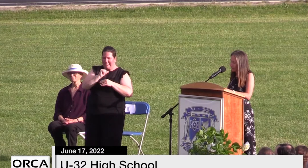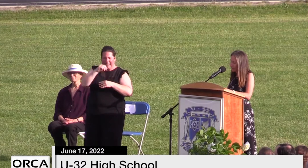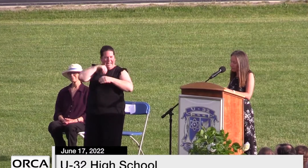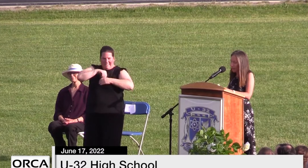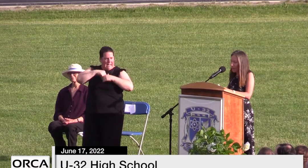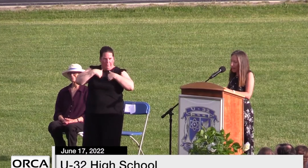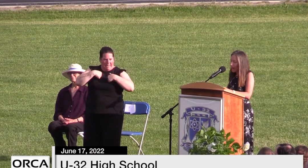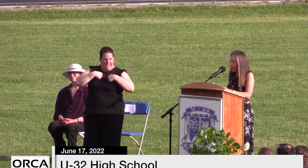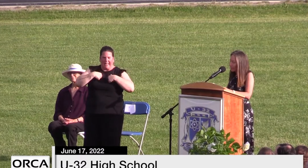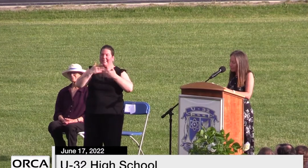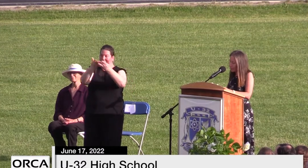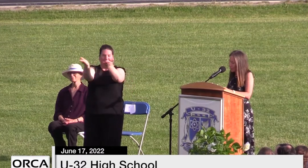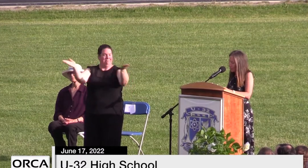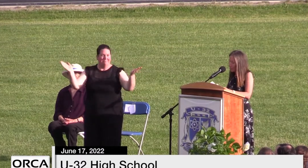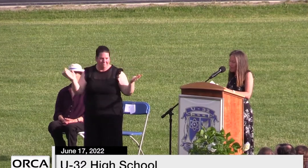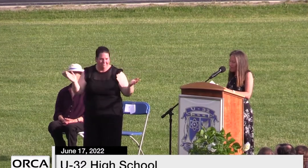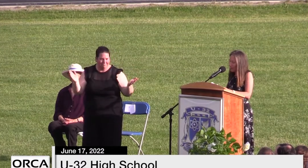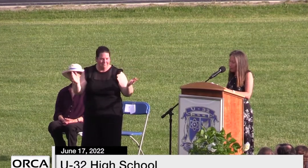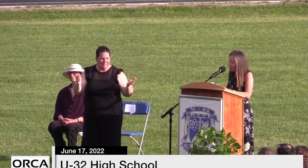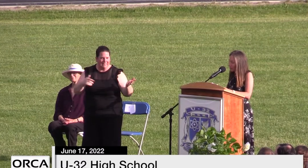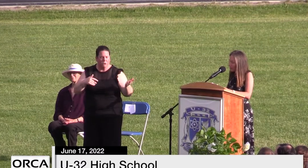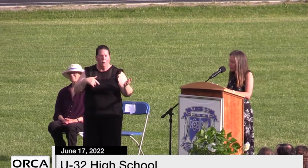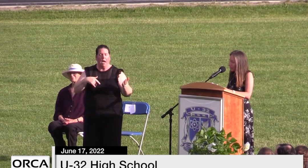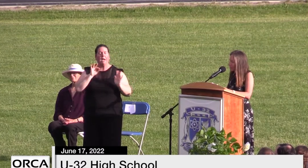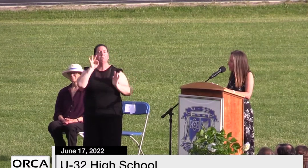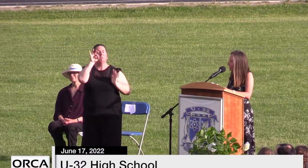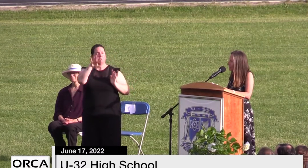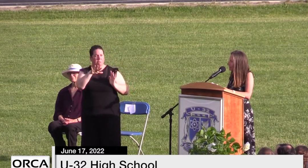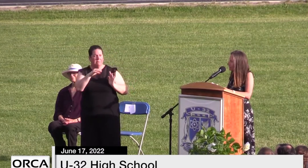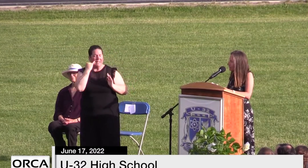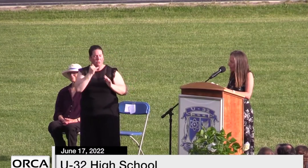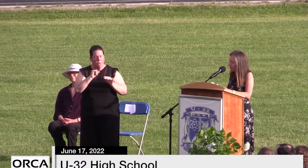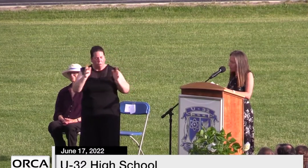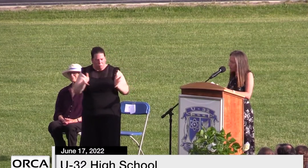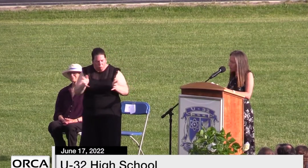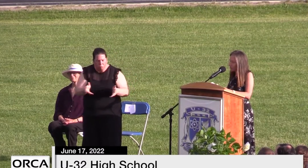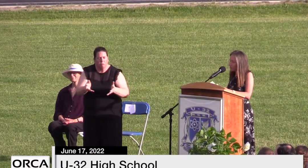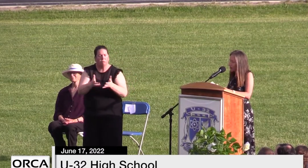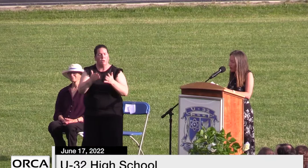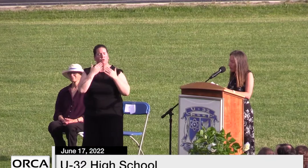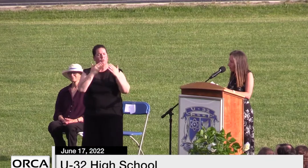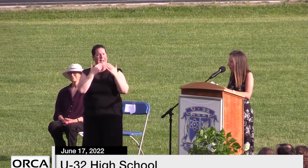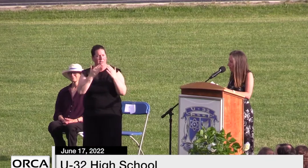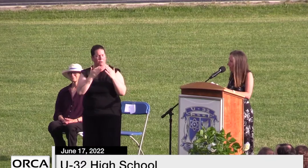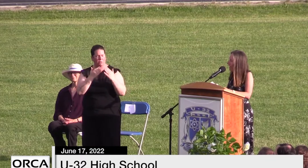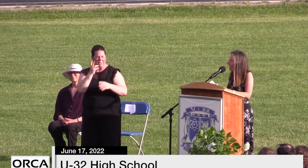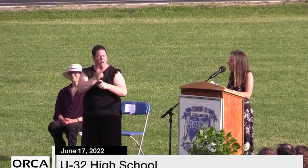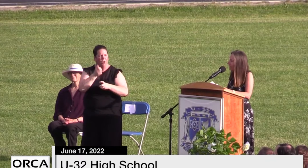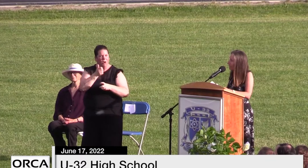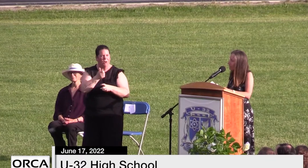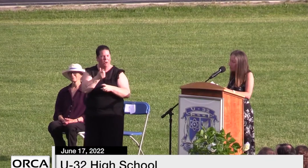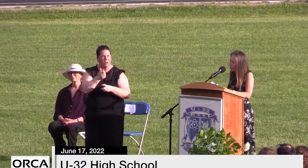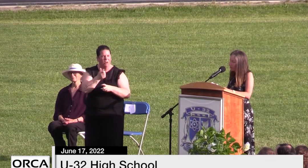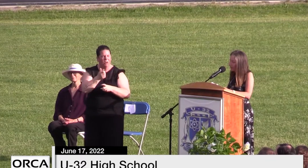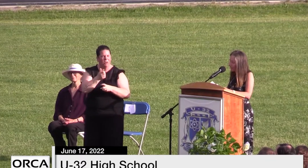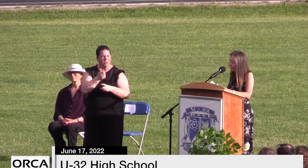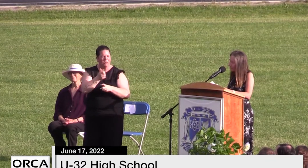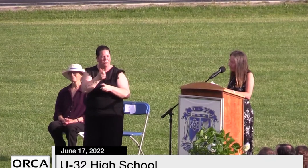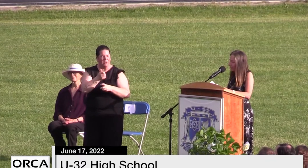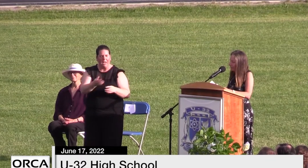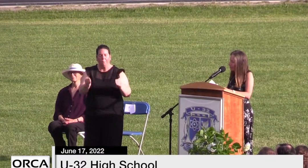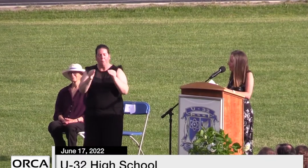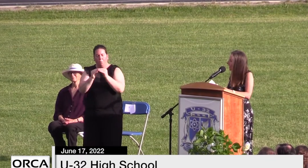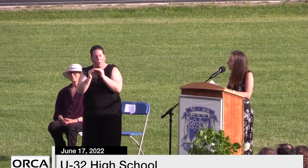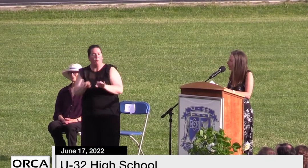oneself. I purport that cultivating a stance of gratitude is harder and even more